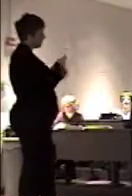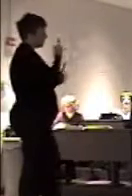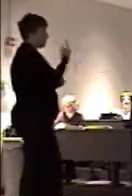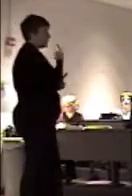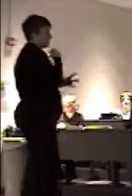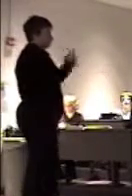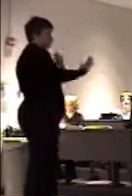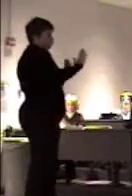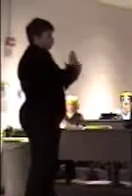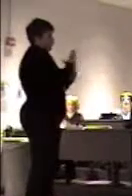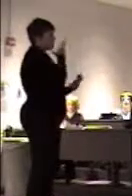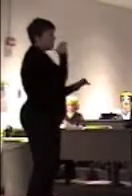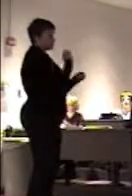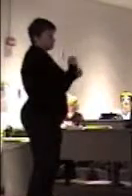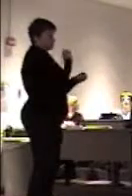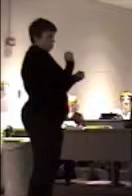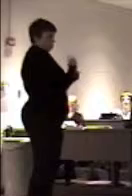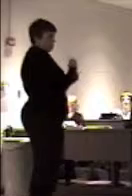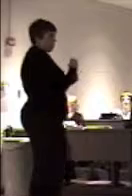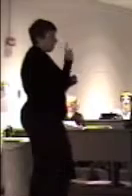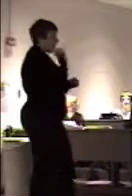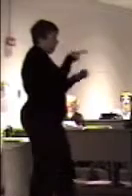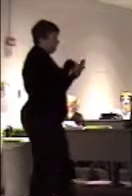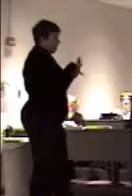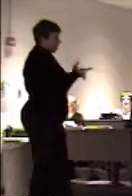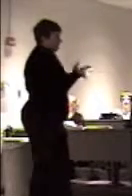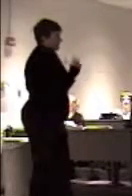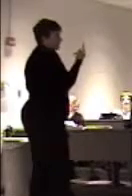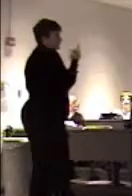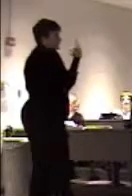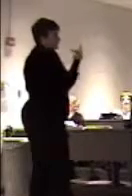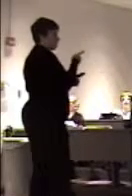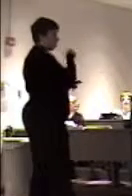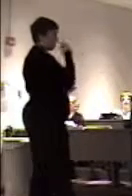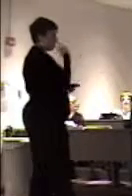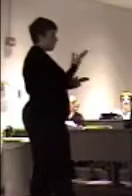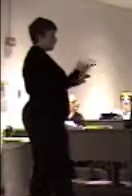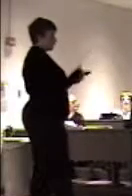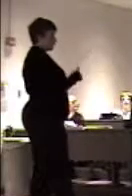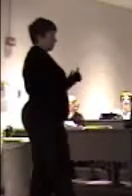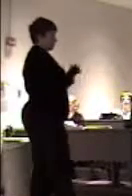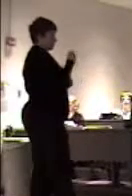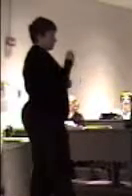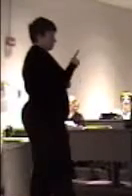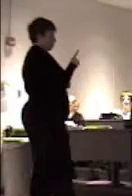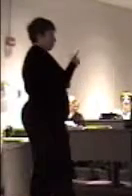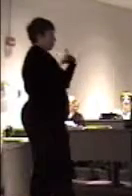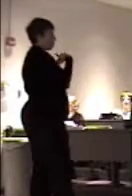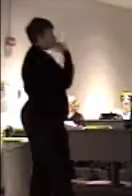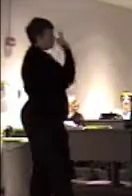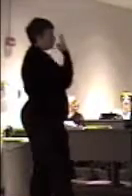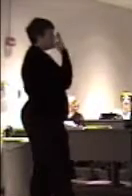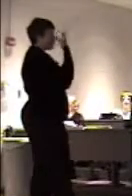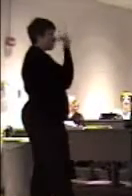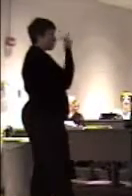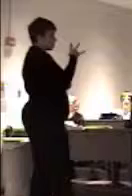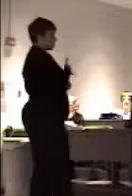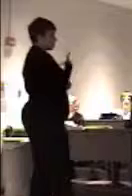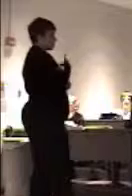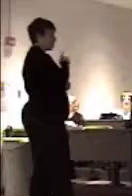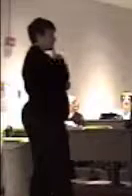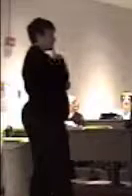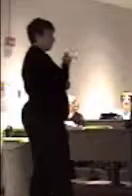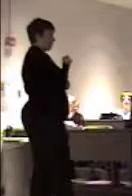work, I'll kick your karate guy's black belt. I'll kick your black belt's butt. Okay, well, there's a reason why you feel